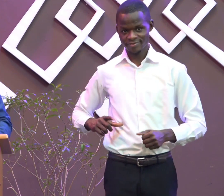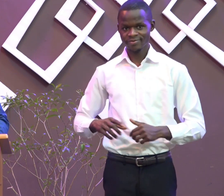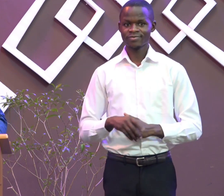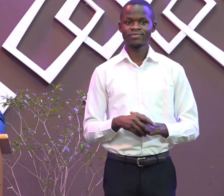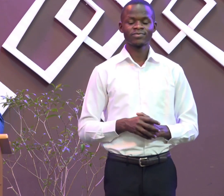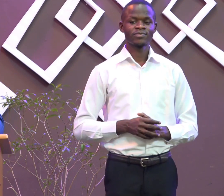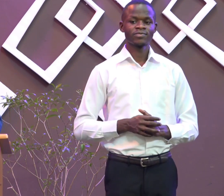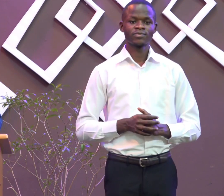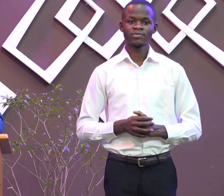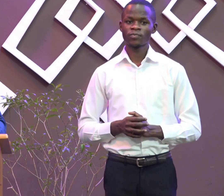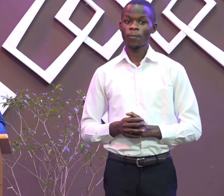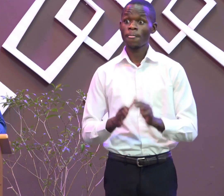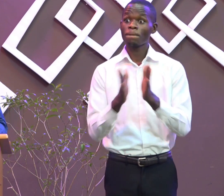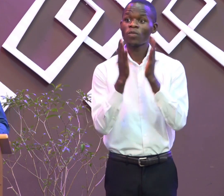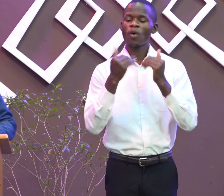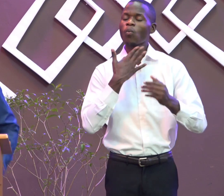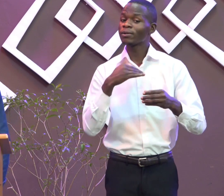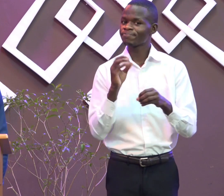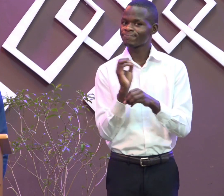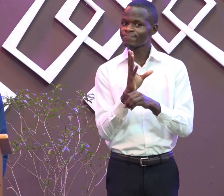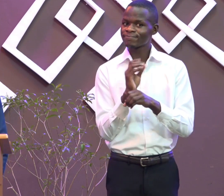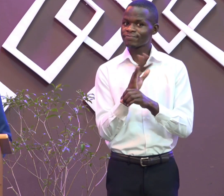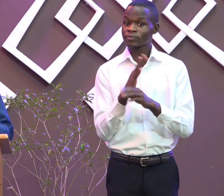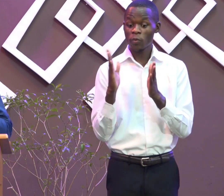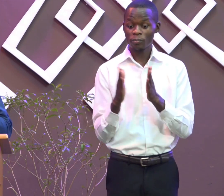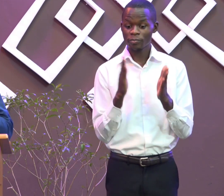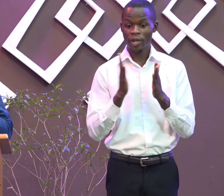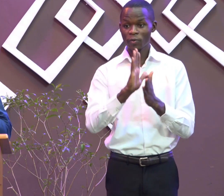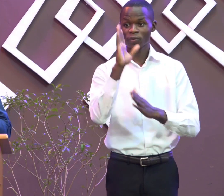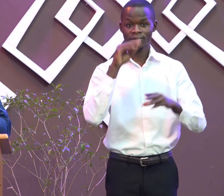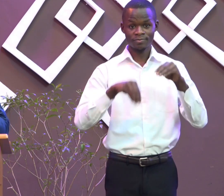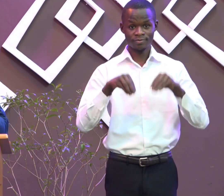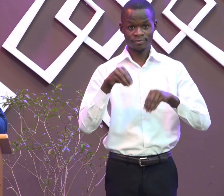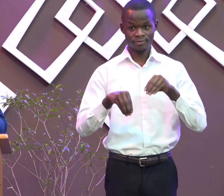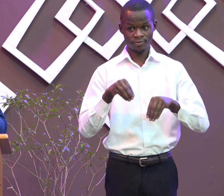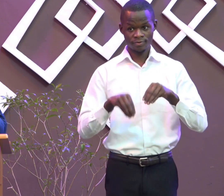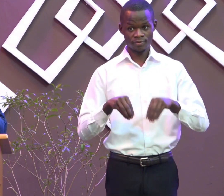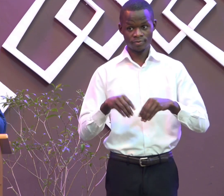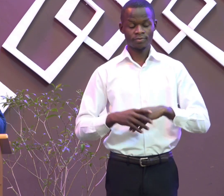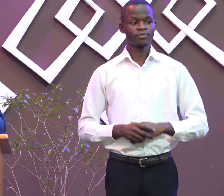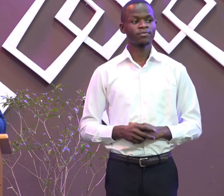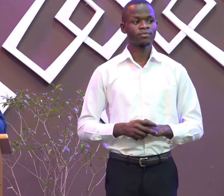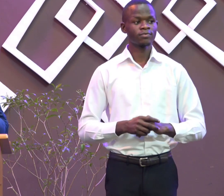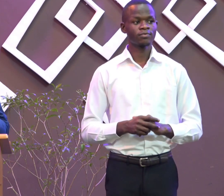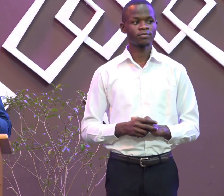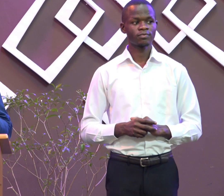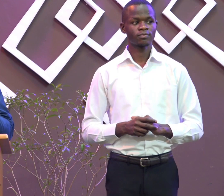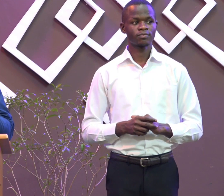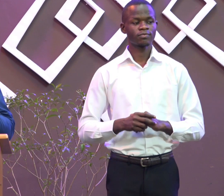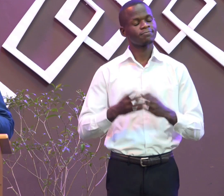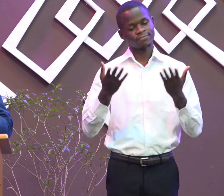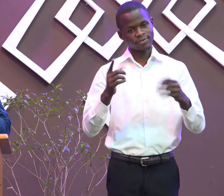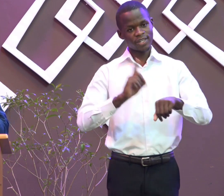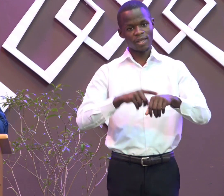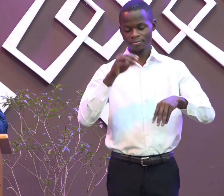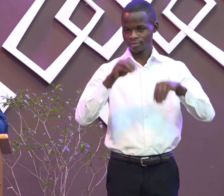Jesus. Jagala kuba kubirizo teketeke kiwebwayo kyo. I want to encourage you to prepare your offering. Tuberenga